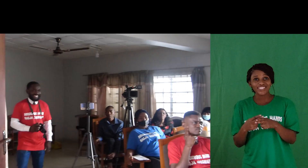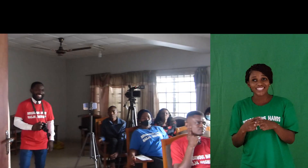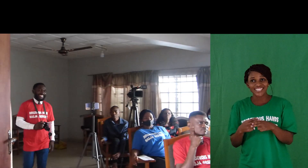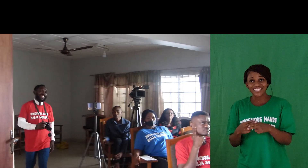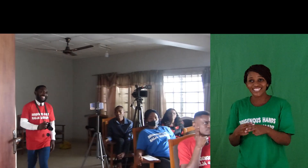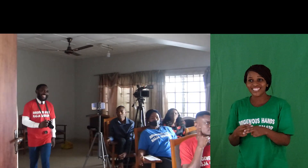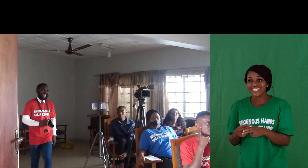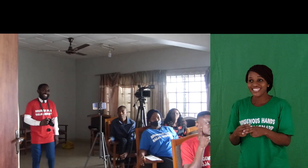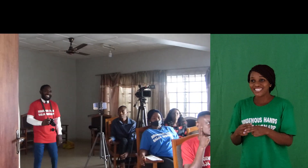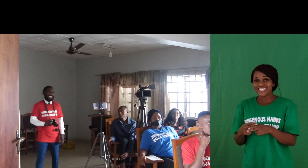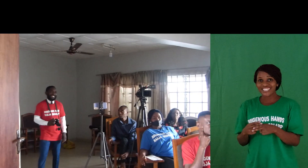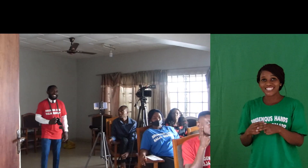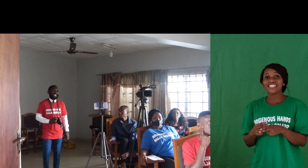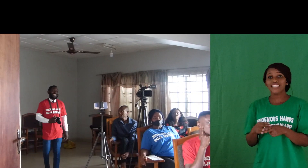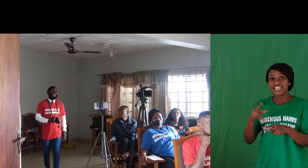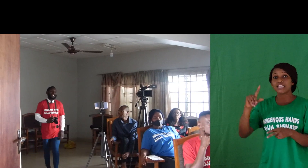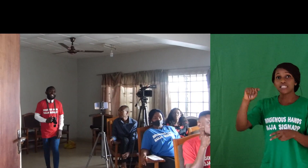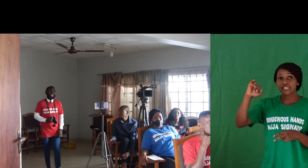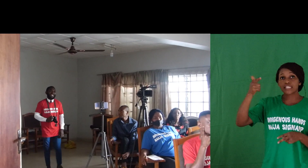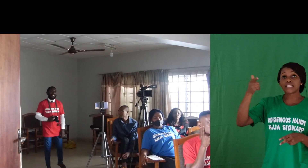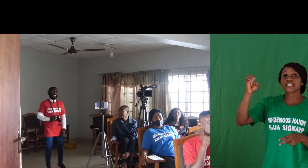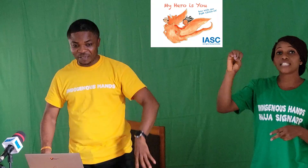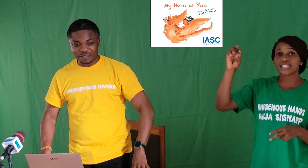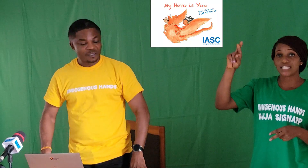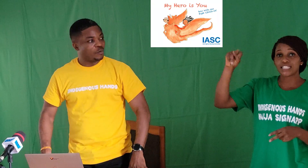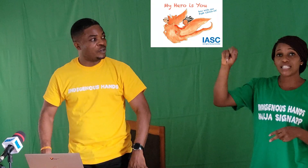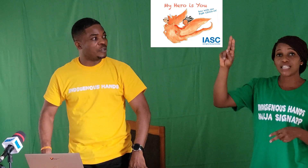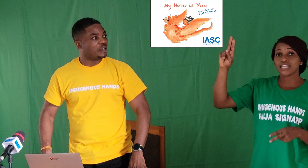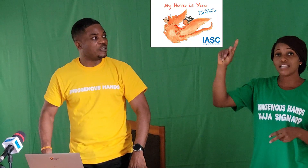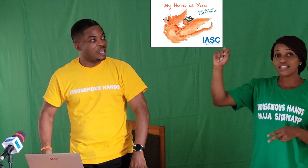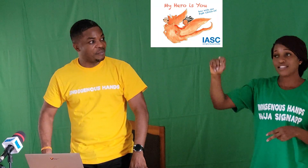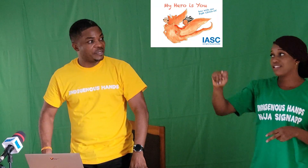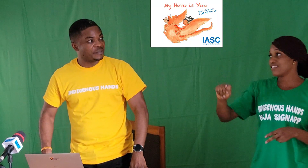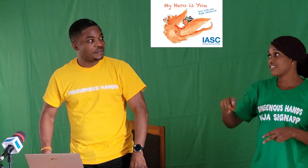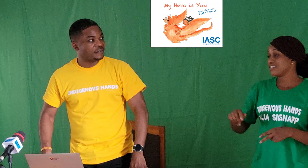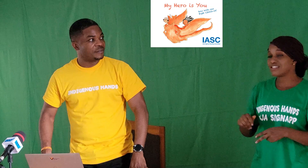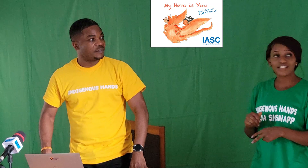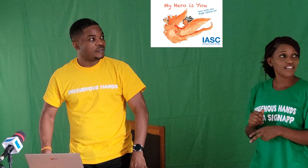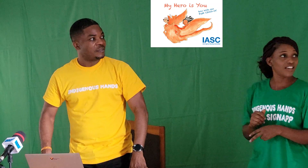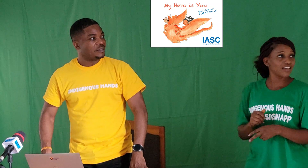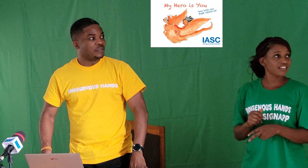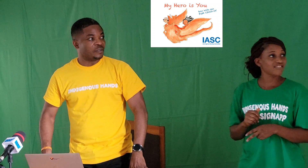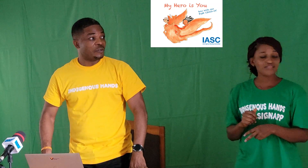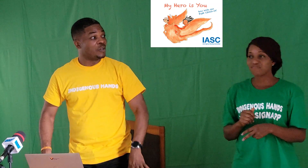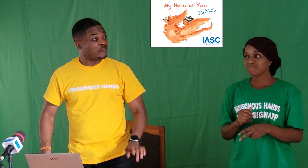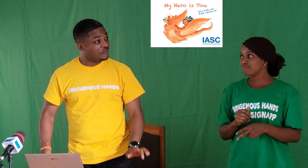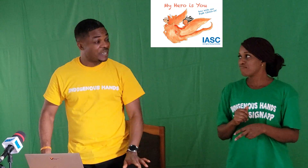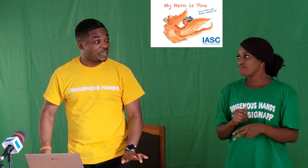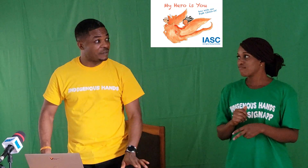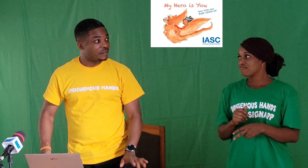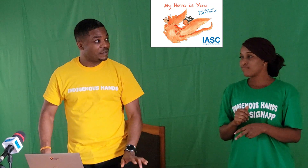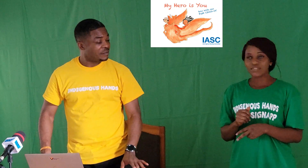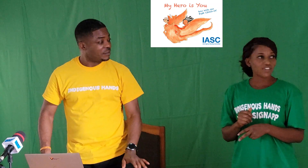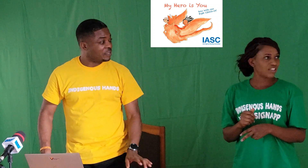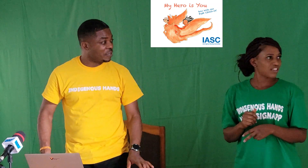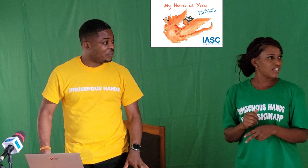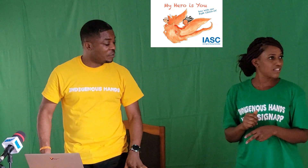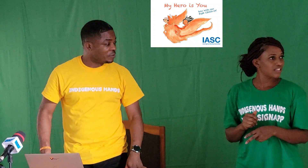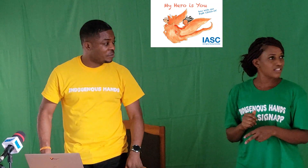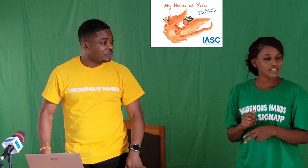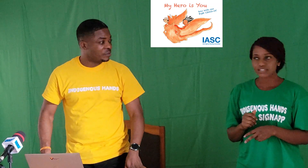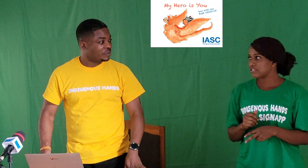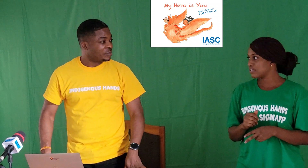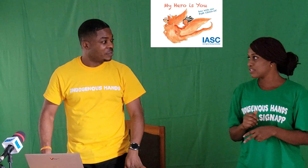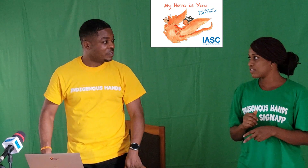You don't know. But you know what I'm talking about? Taginot. Fine. What do you call it? Land. You don't know. You have to find out. You don't